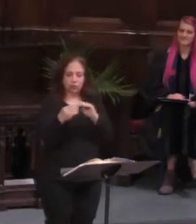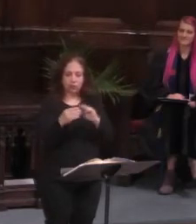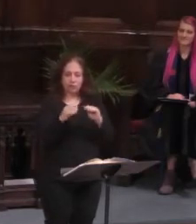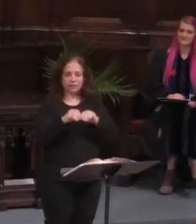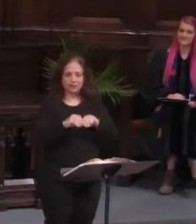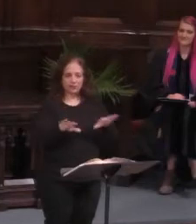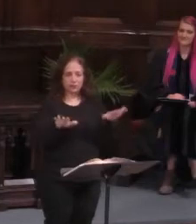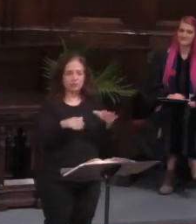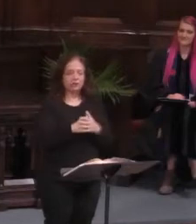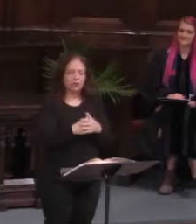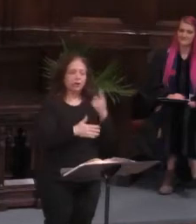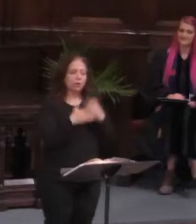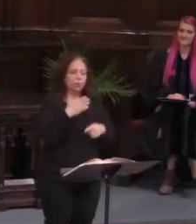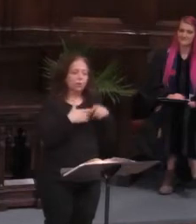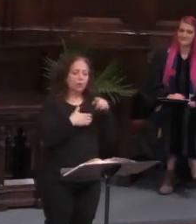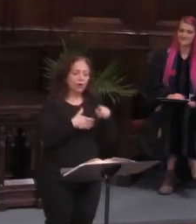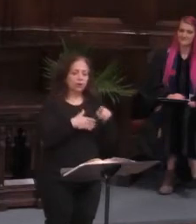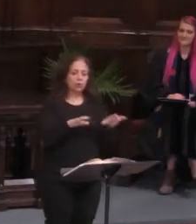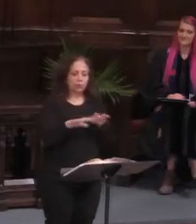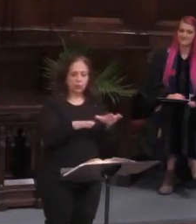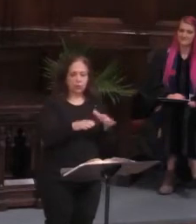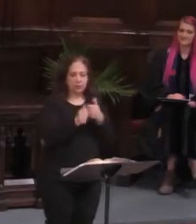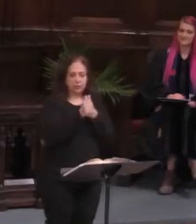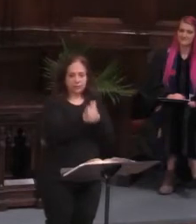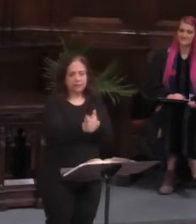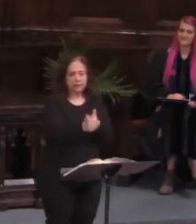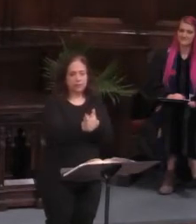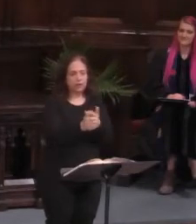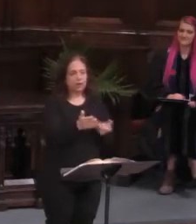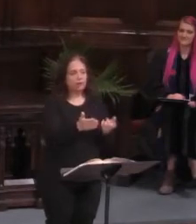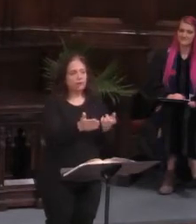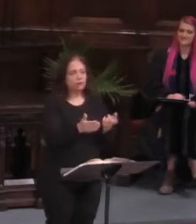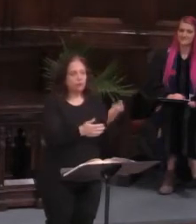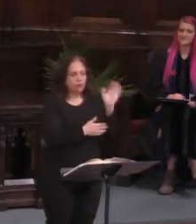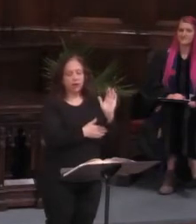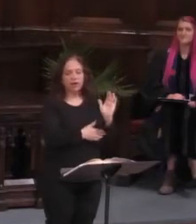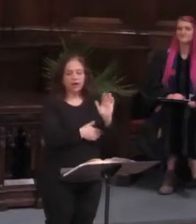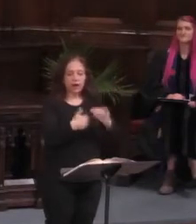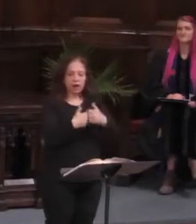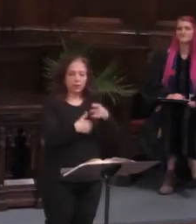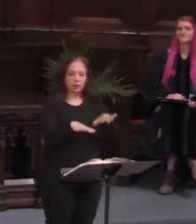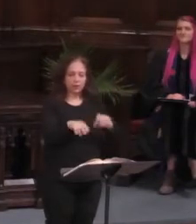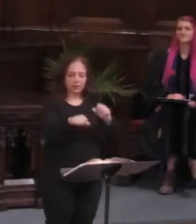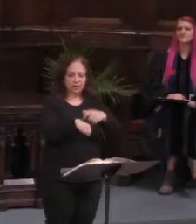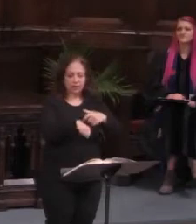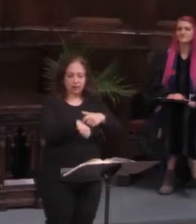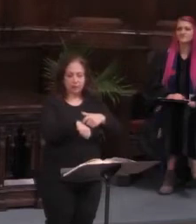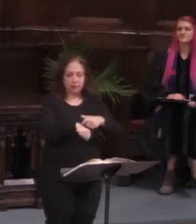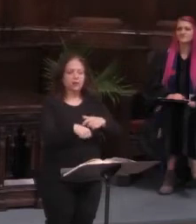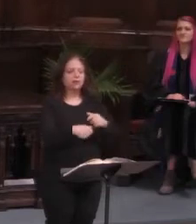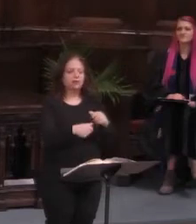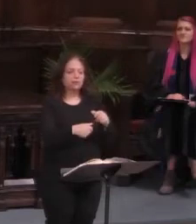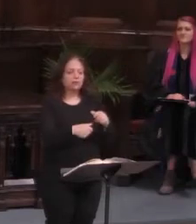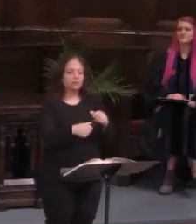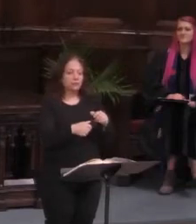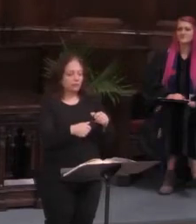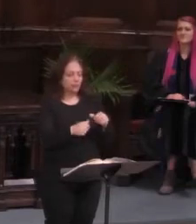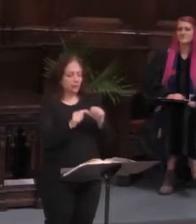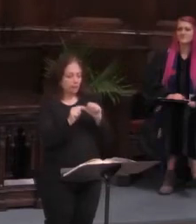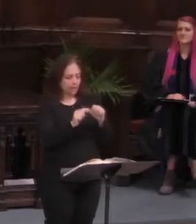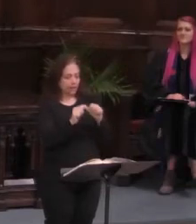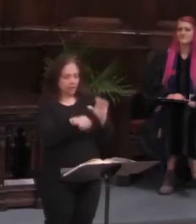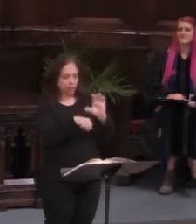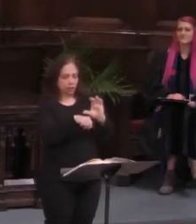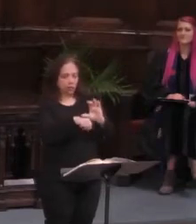a disciple of the risen one? How are you spending your time being the church in the